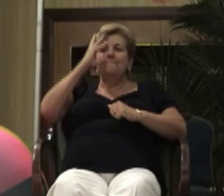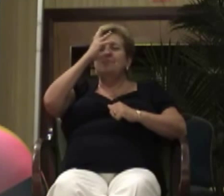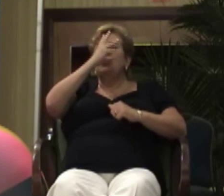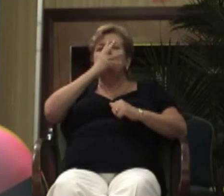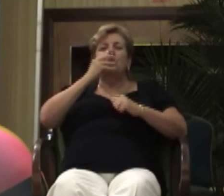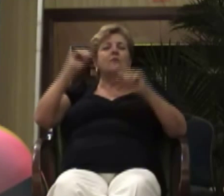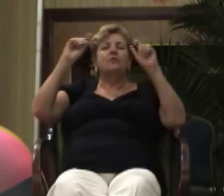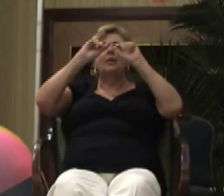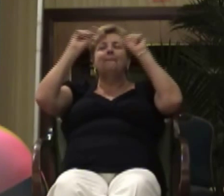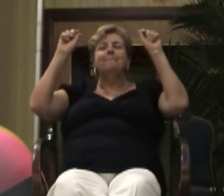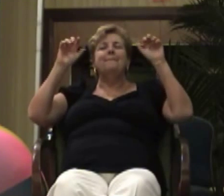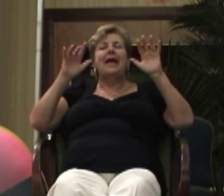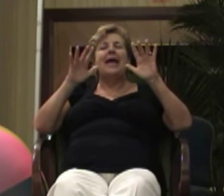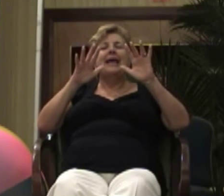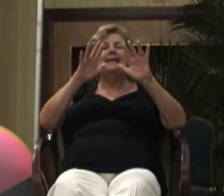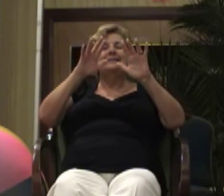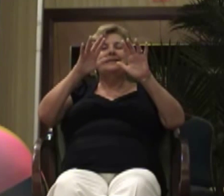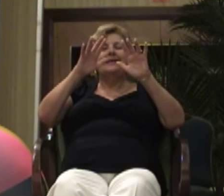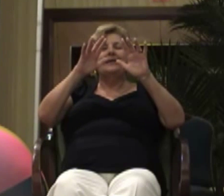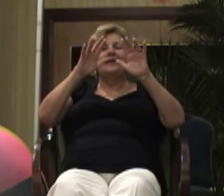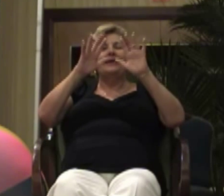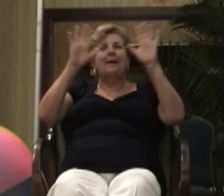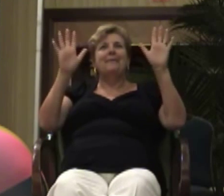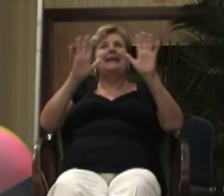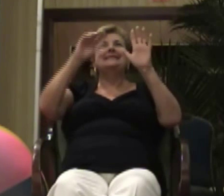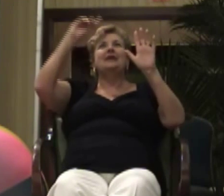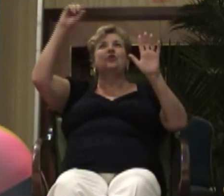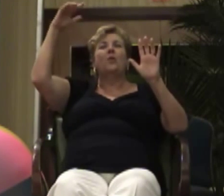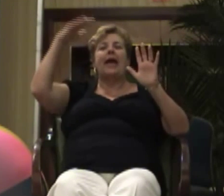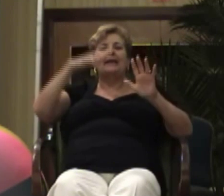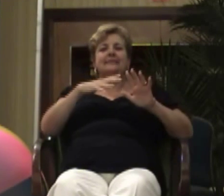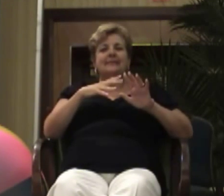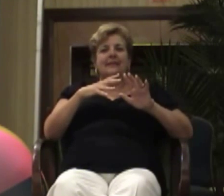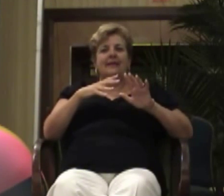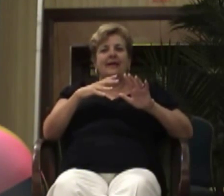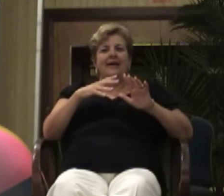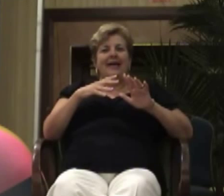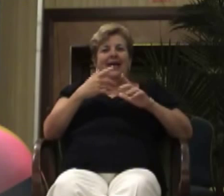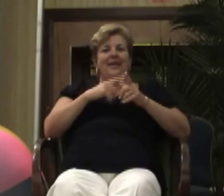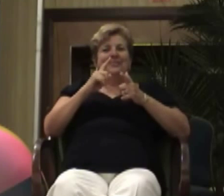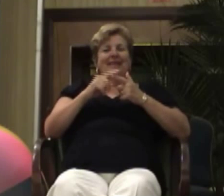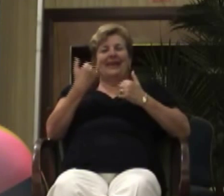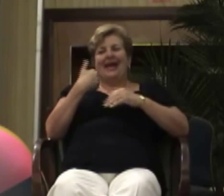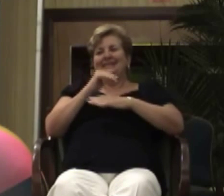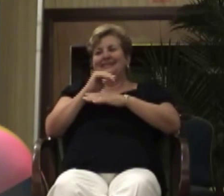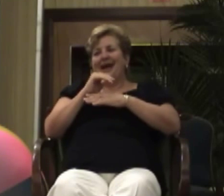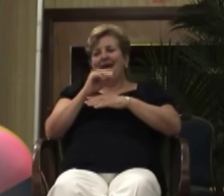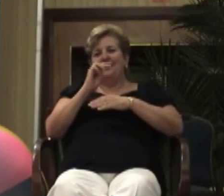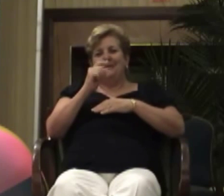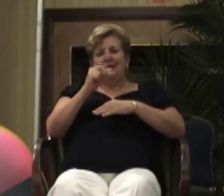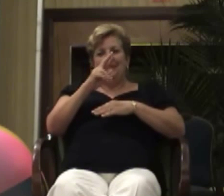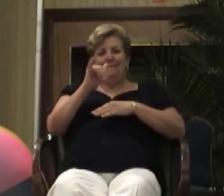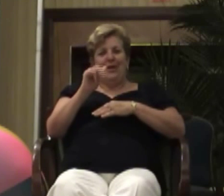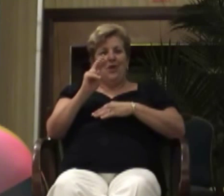you alcoholics. And then Marianne last night, oh, thank you, God, you know, for the theme song of